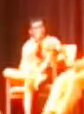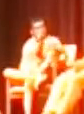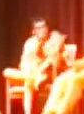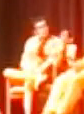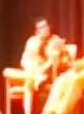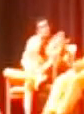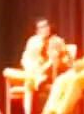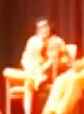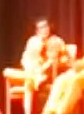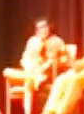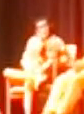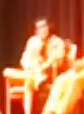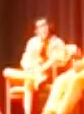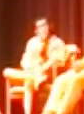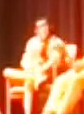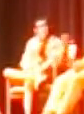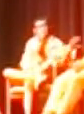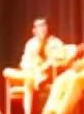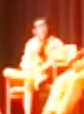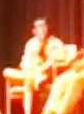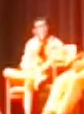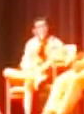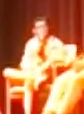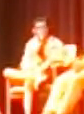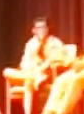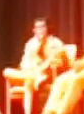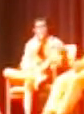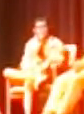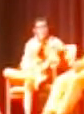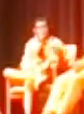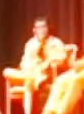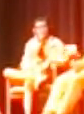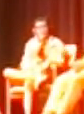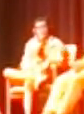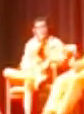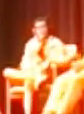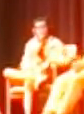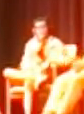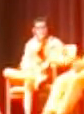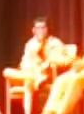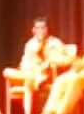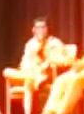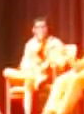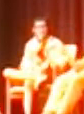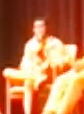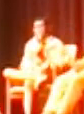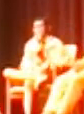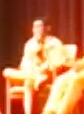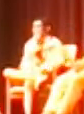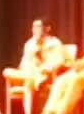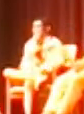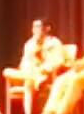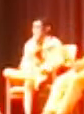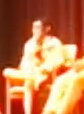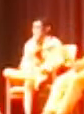makers to work with them to realize their vision, their narrative, their story.